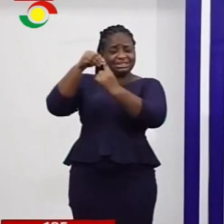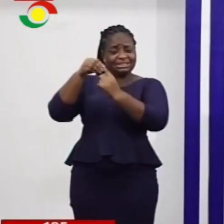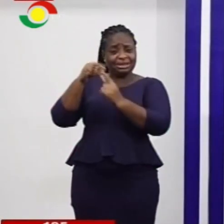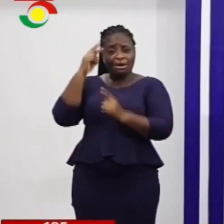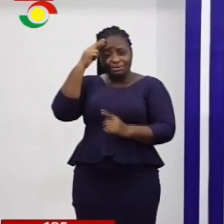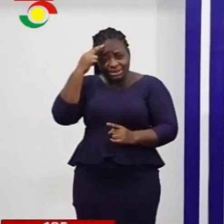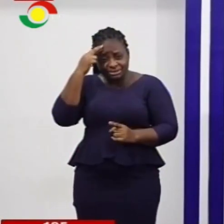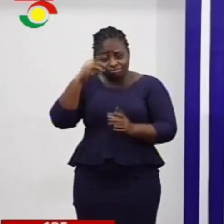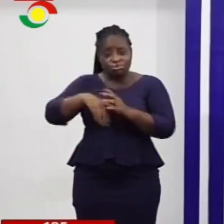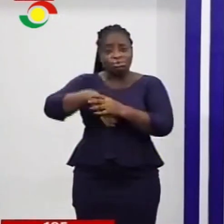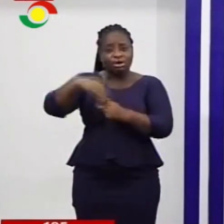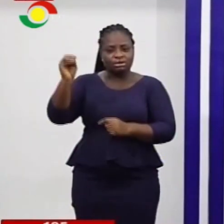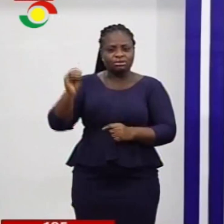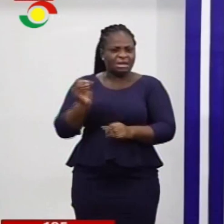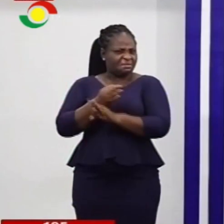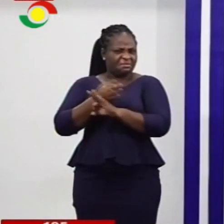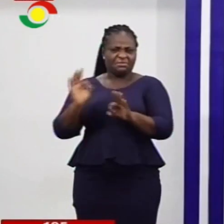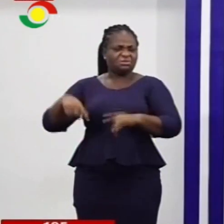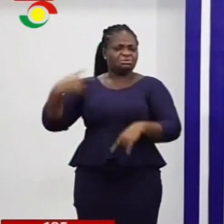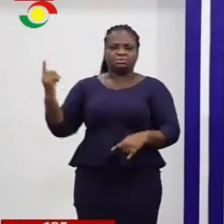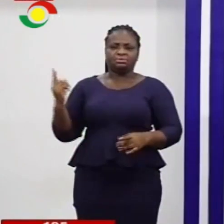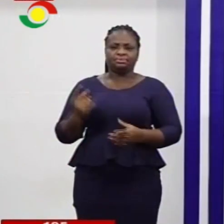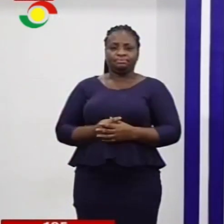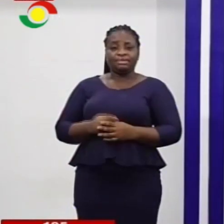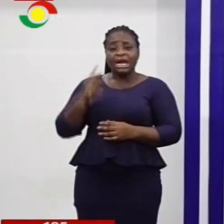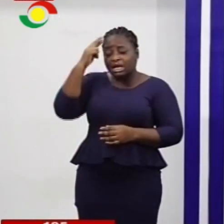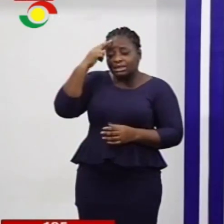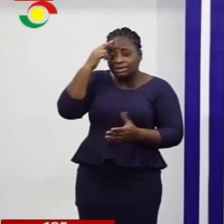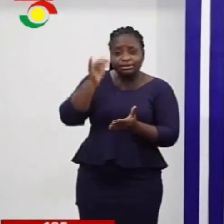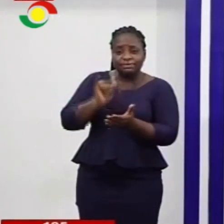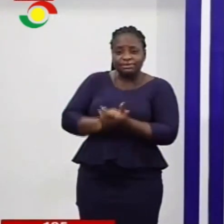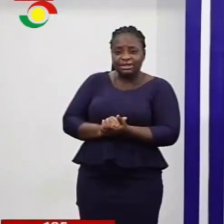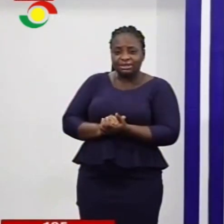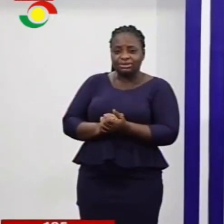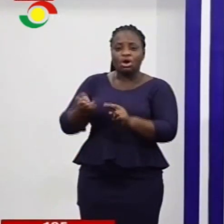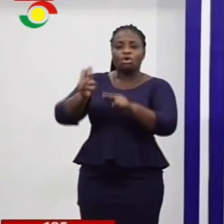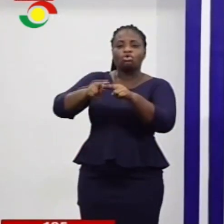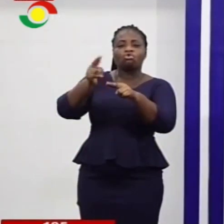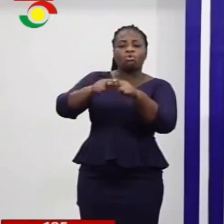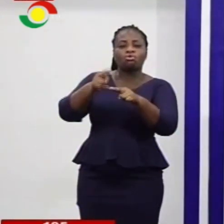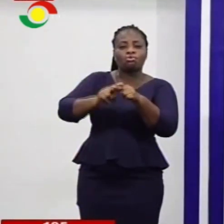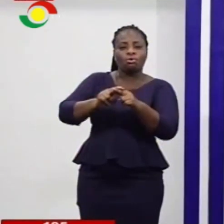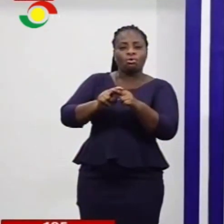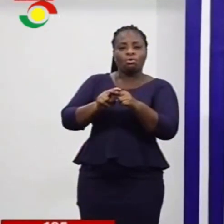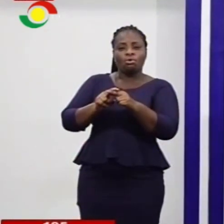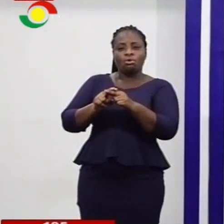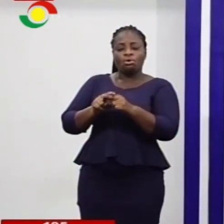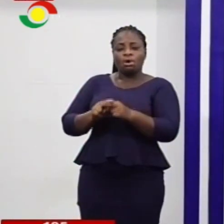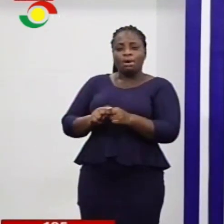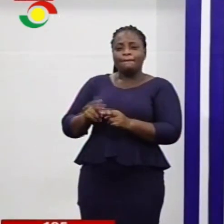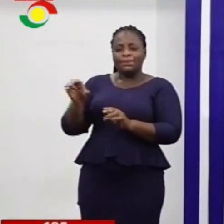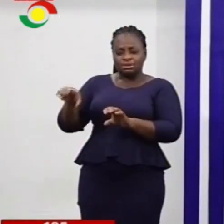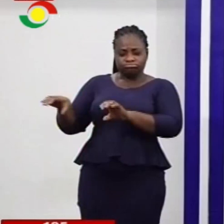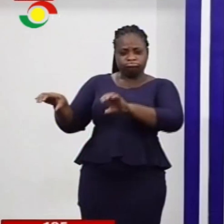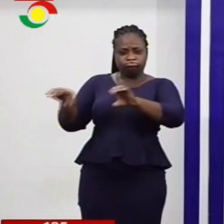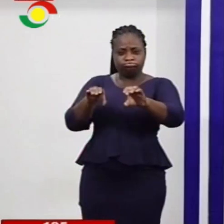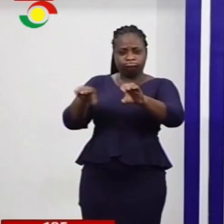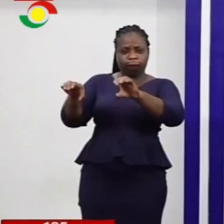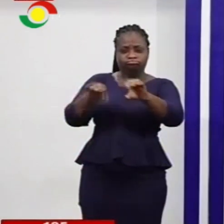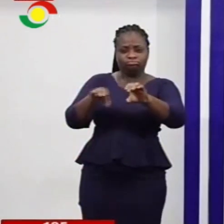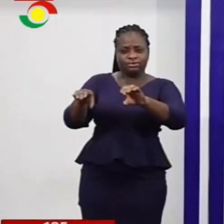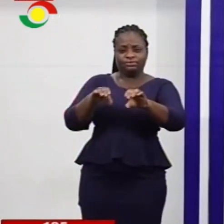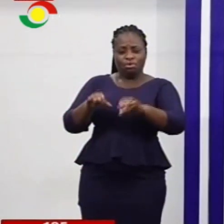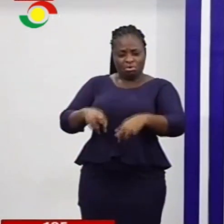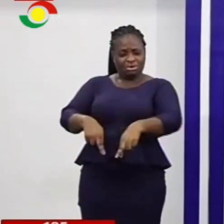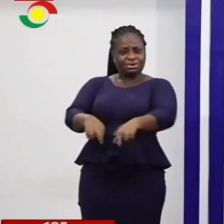out are allowed to go out. And as a result of this, trotters are supposed to be moving on the road,